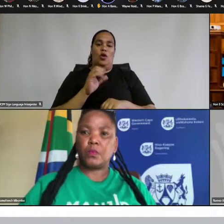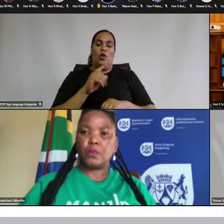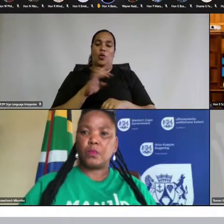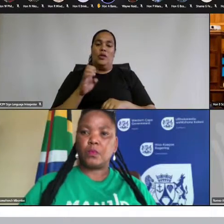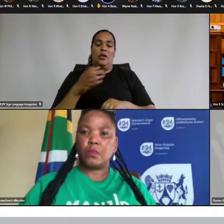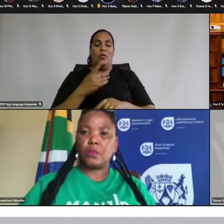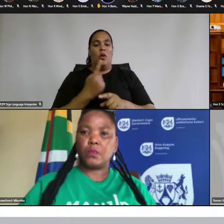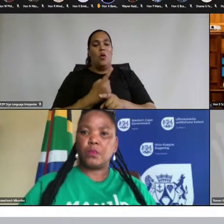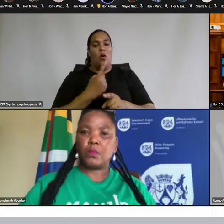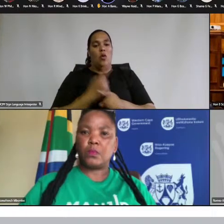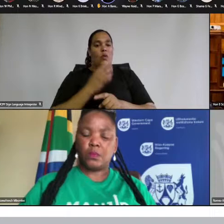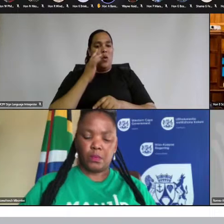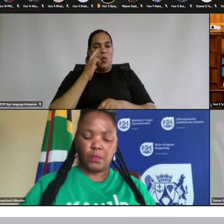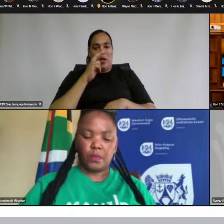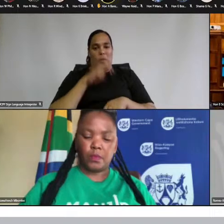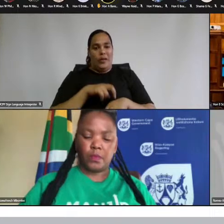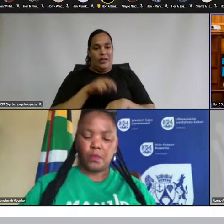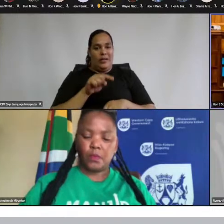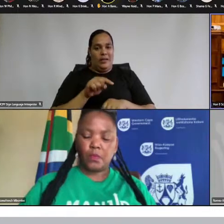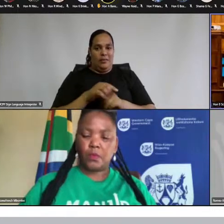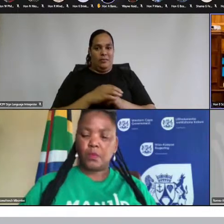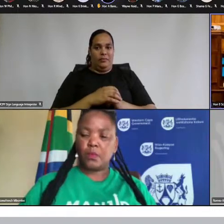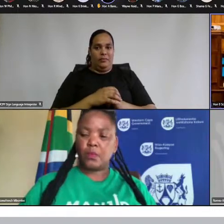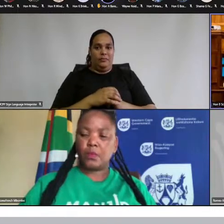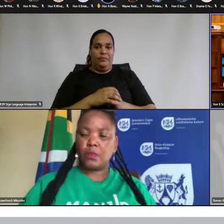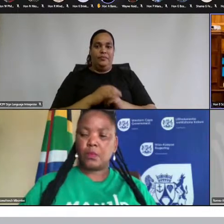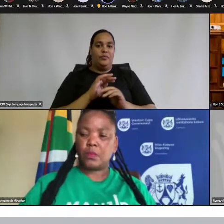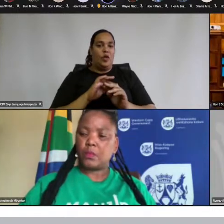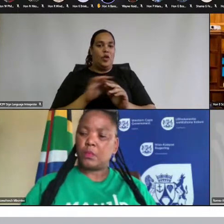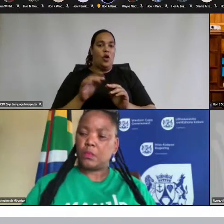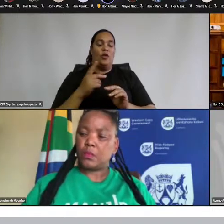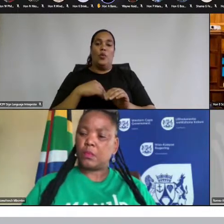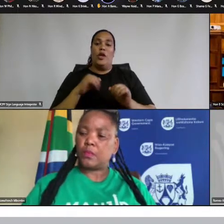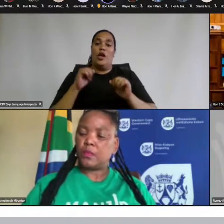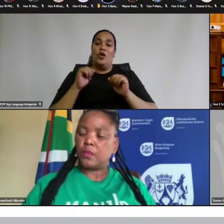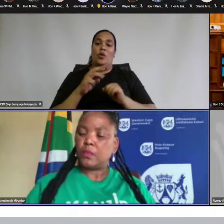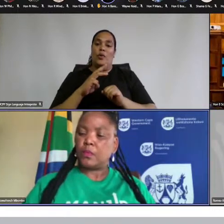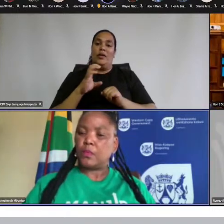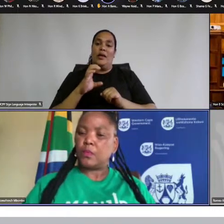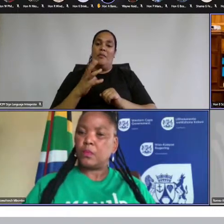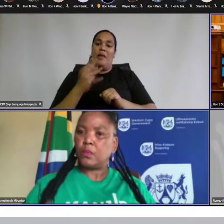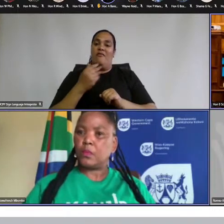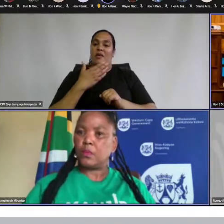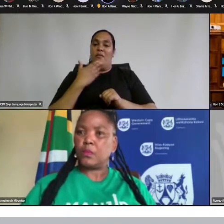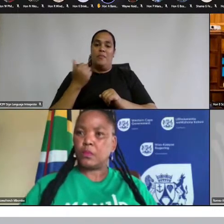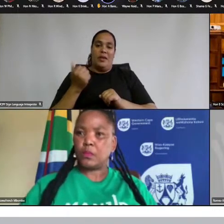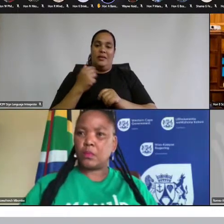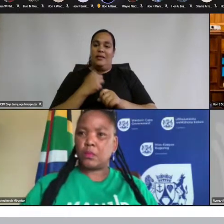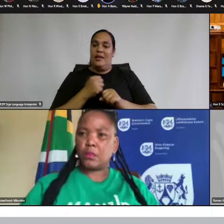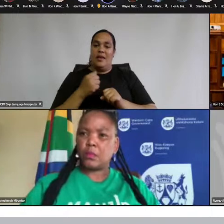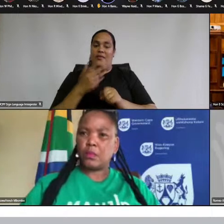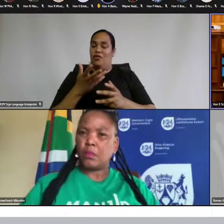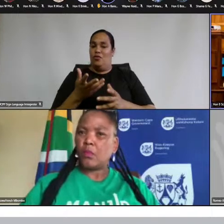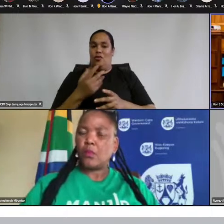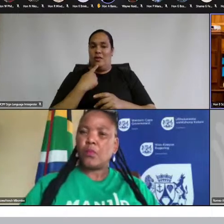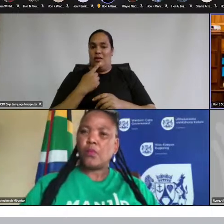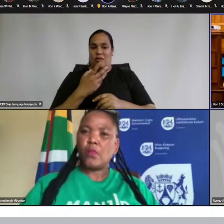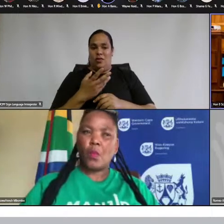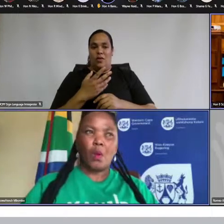there always when we need him. Not that we agreed that the Western Cape has been the best. It has never been the case.